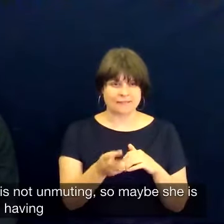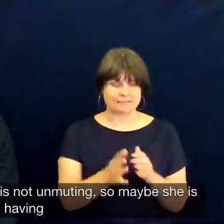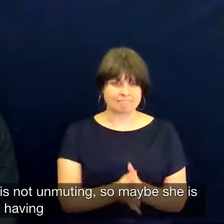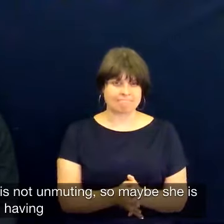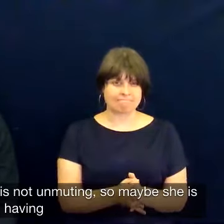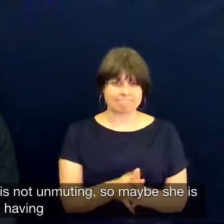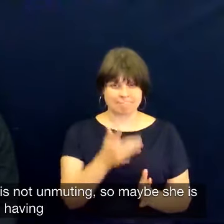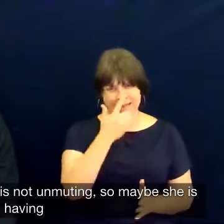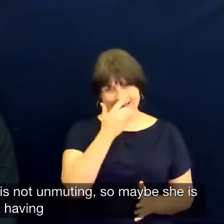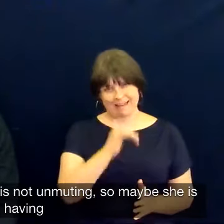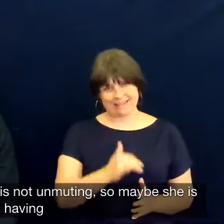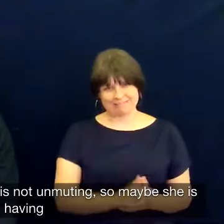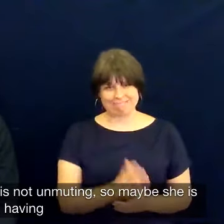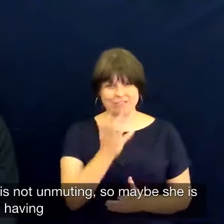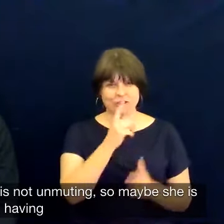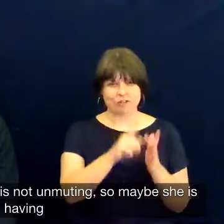Okay, we might have to come back to that one.